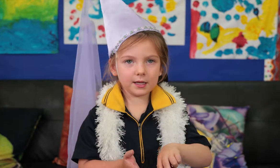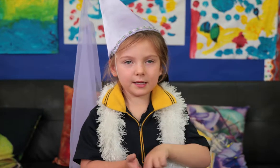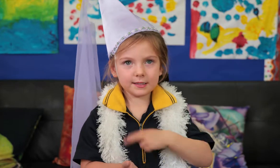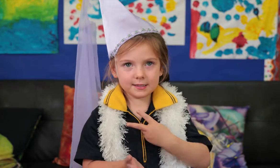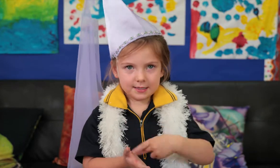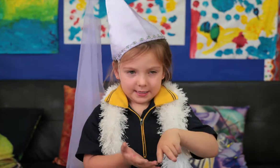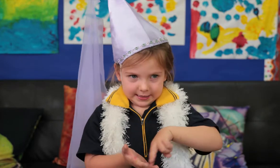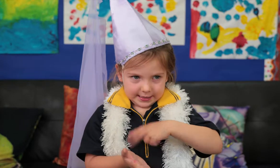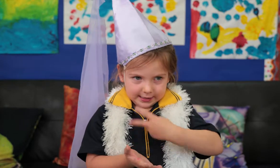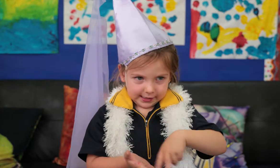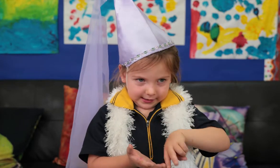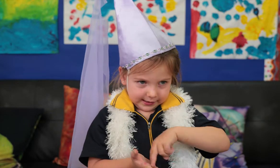name is Tegan.